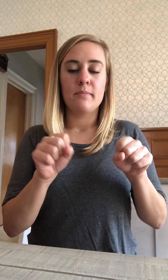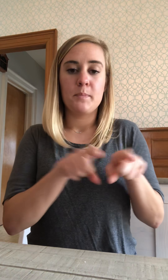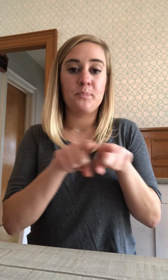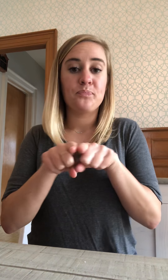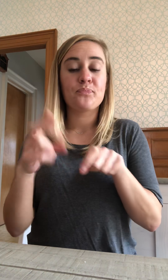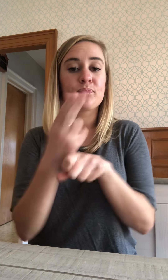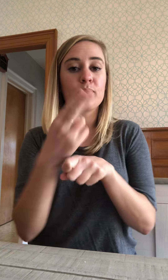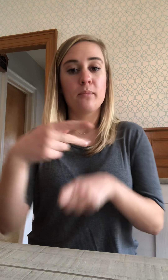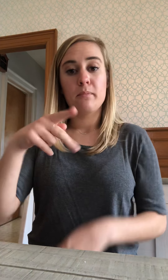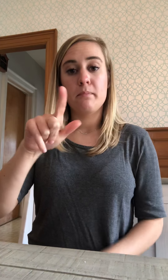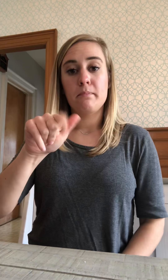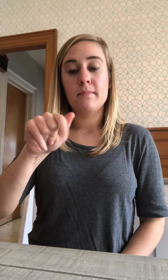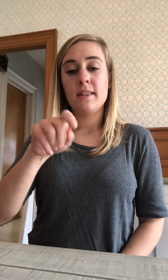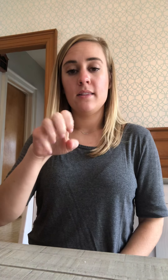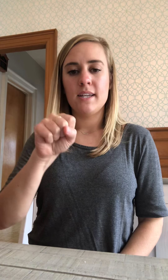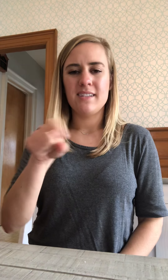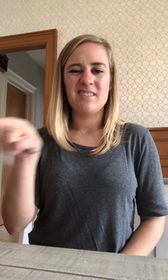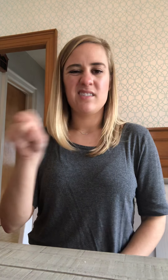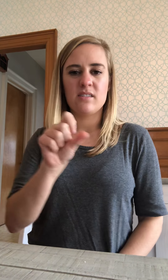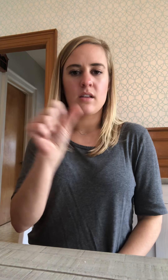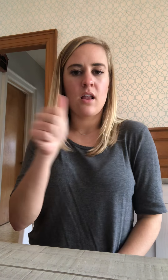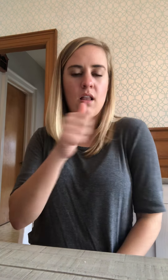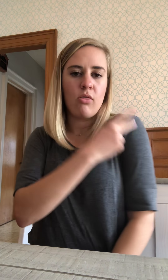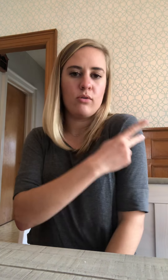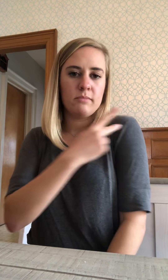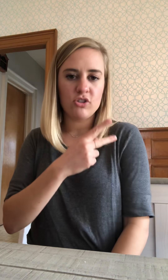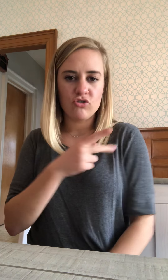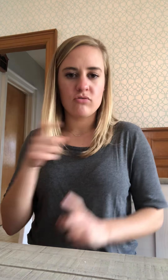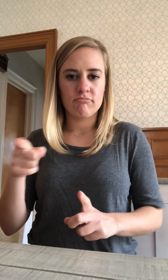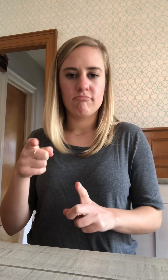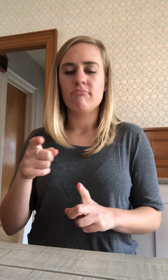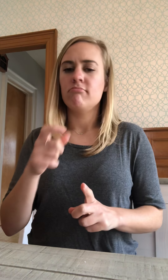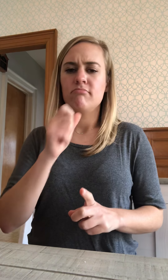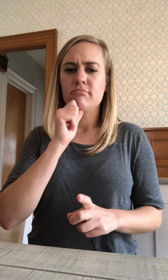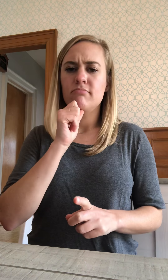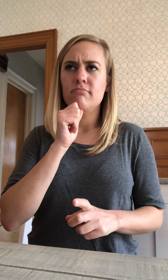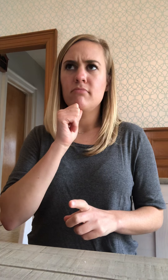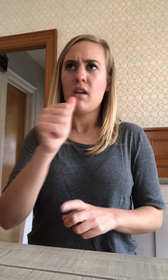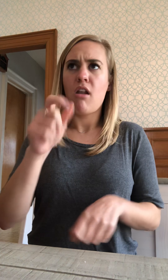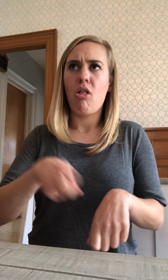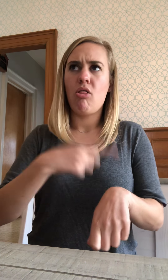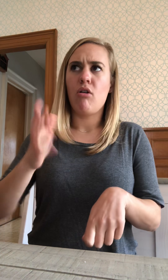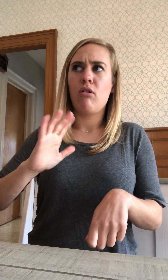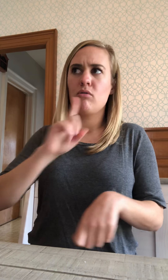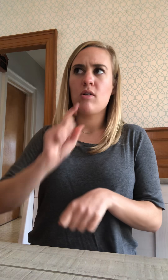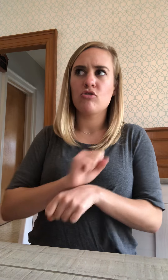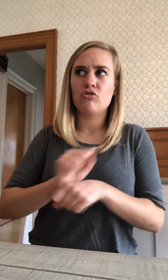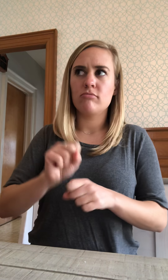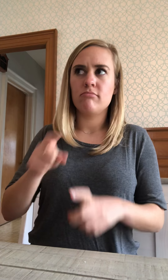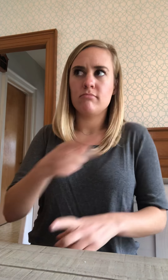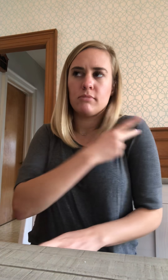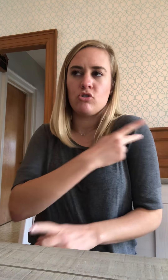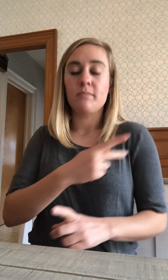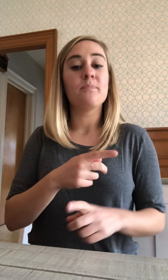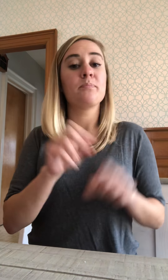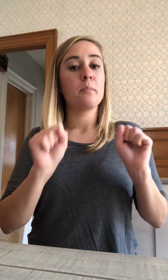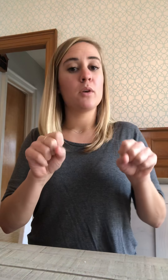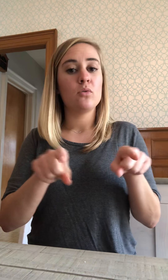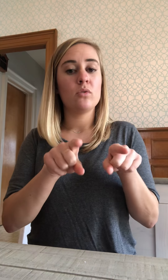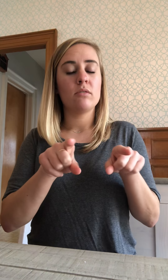patient. These previous two patients are ones that I did not that long ago. You can use plates as well. They